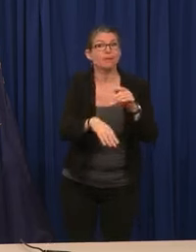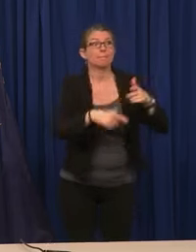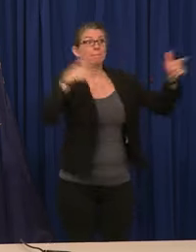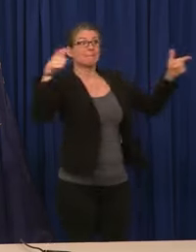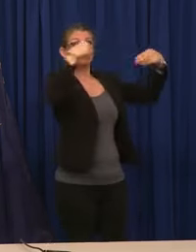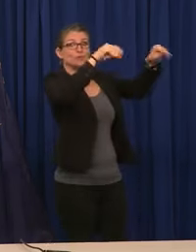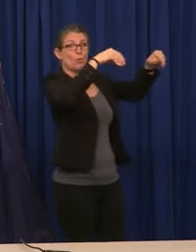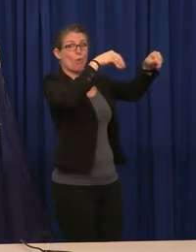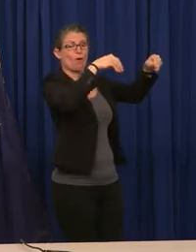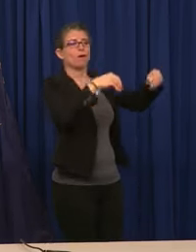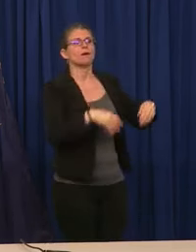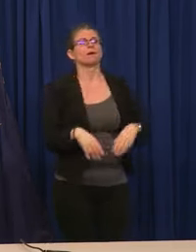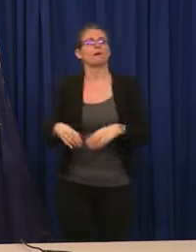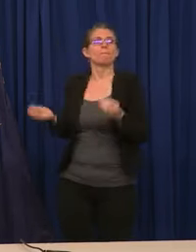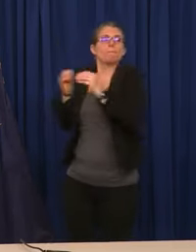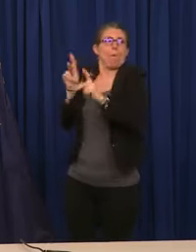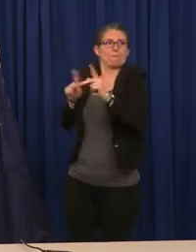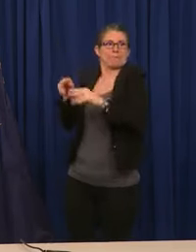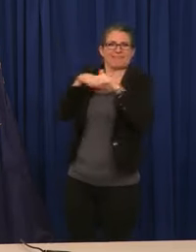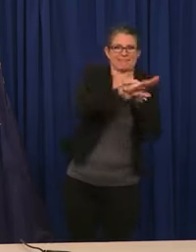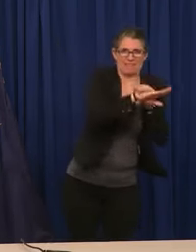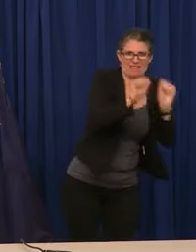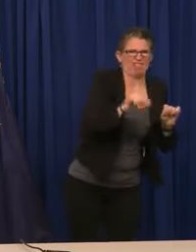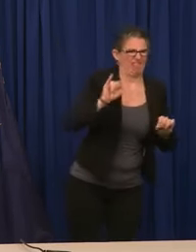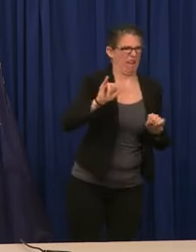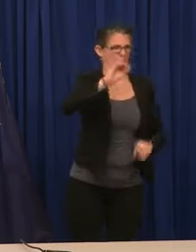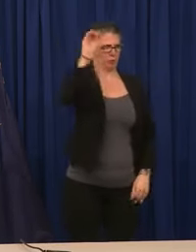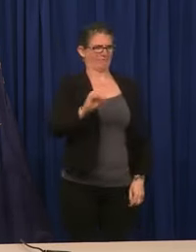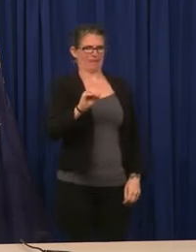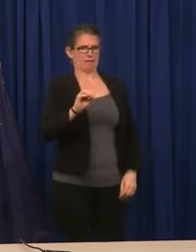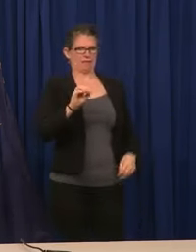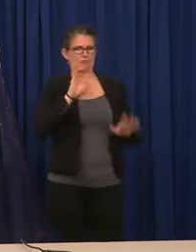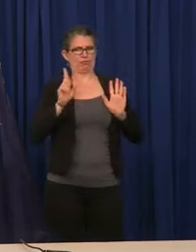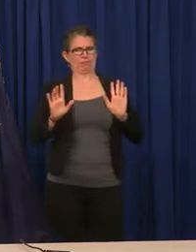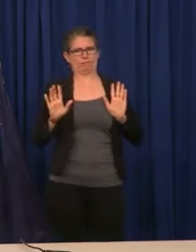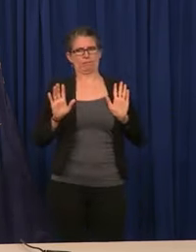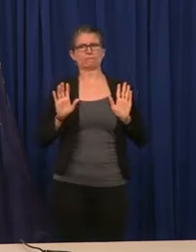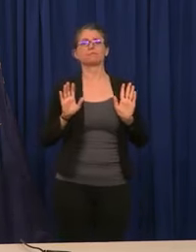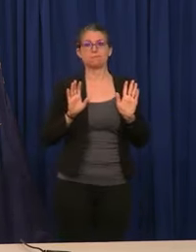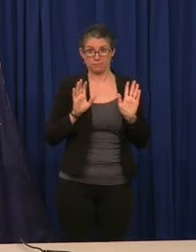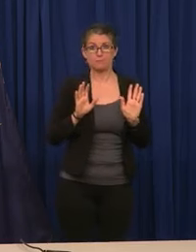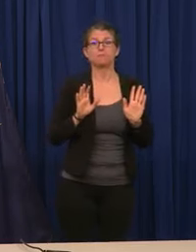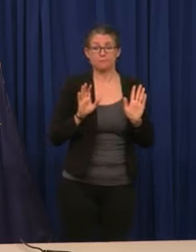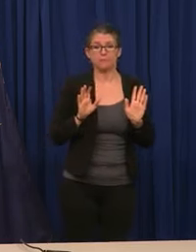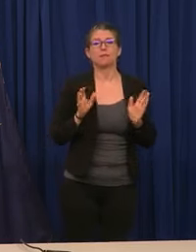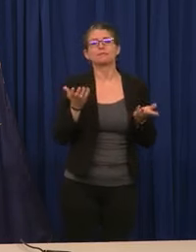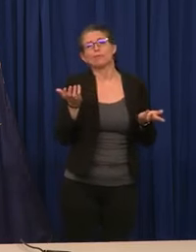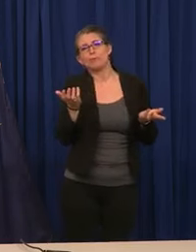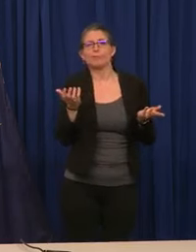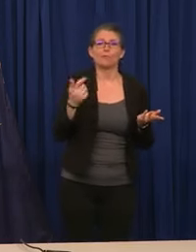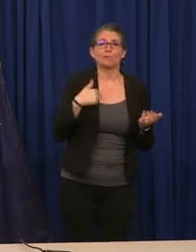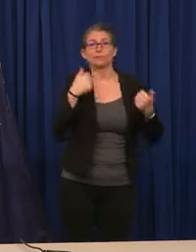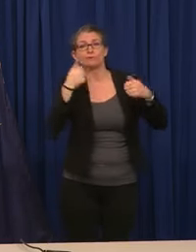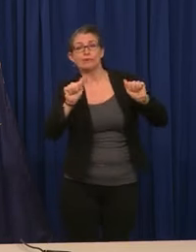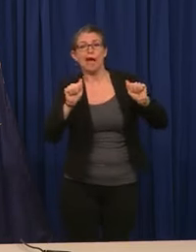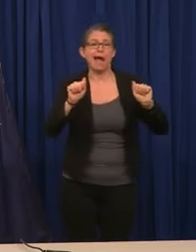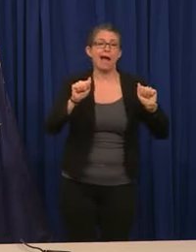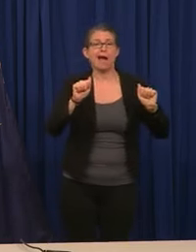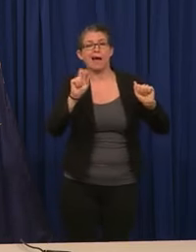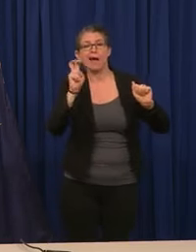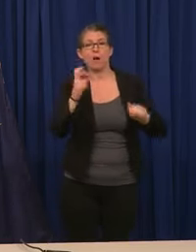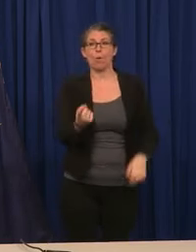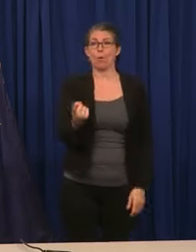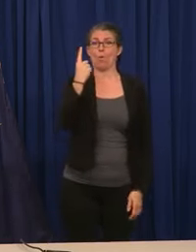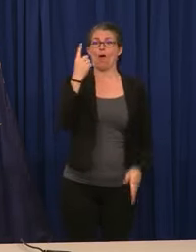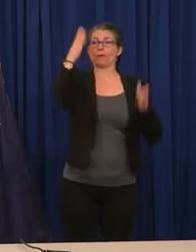outside. So we can put a restriction in place on any store. In an extreme scenario, you might imagine saying only one